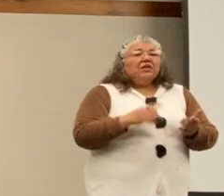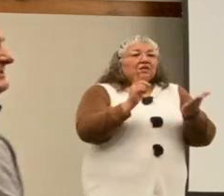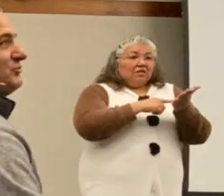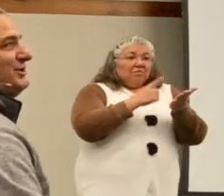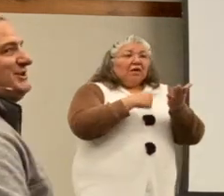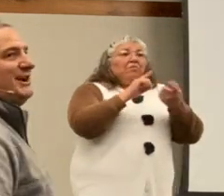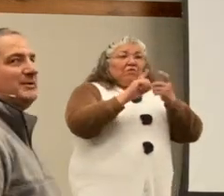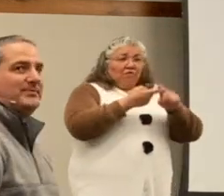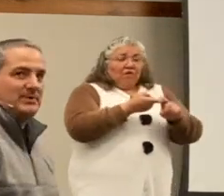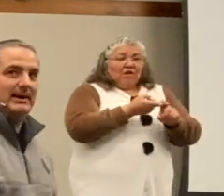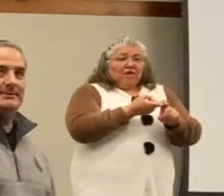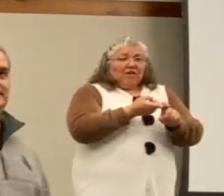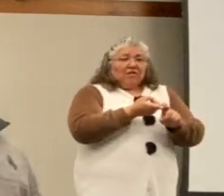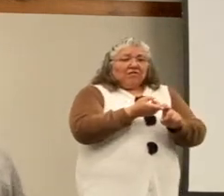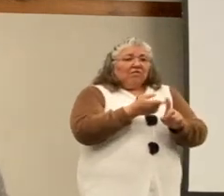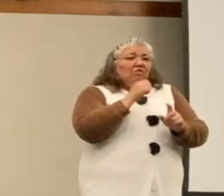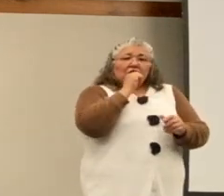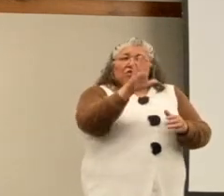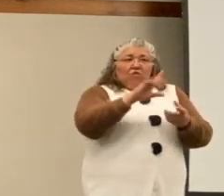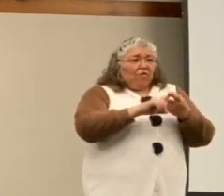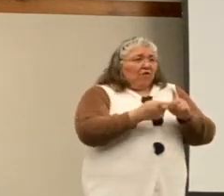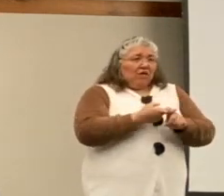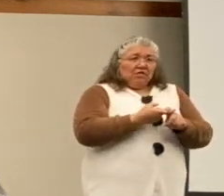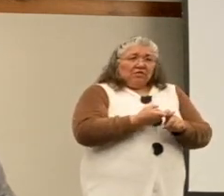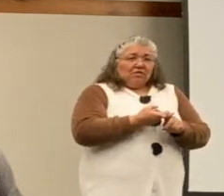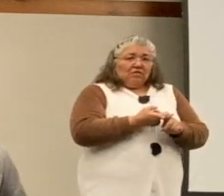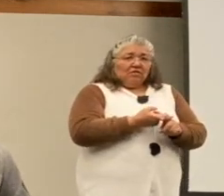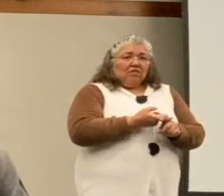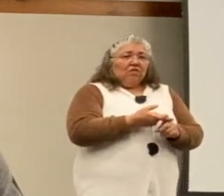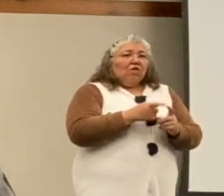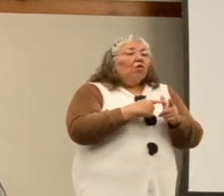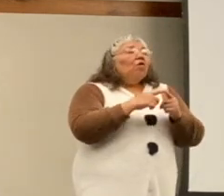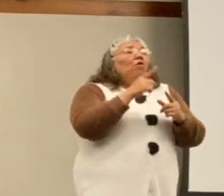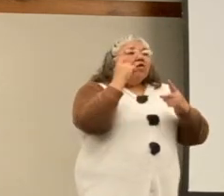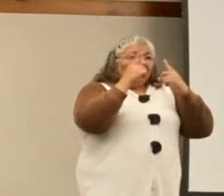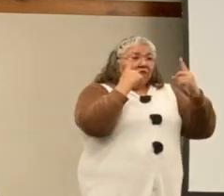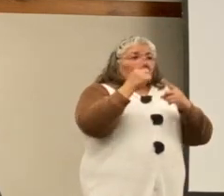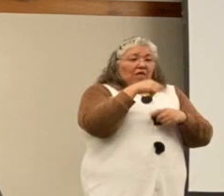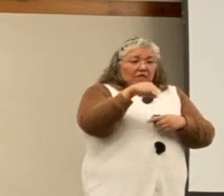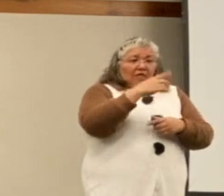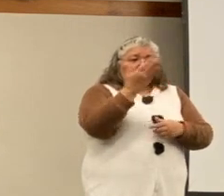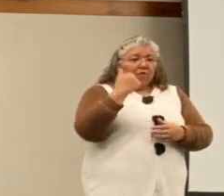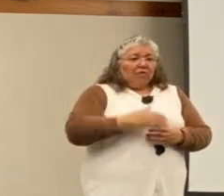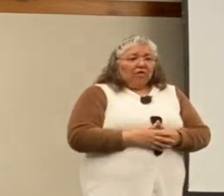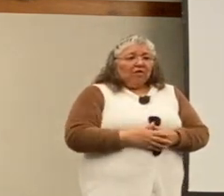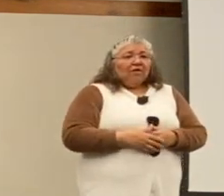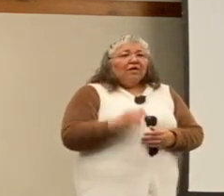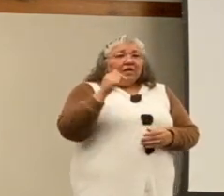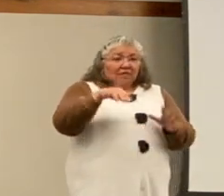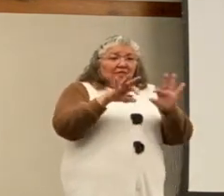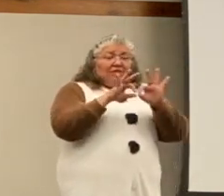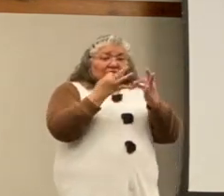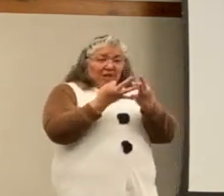Sometimes friends are really not your friends. At least you thought they were. And